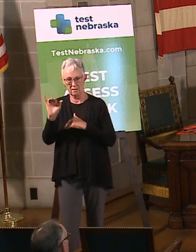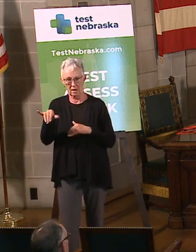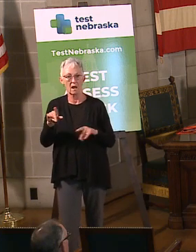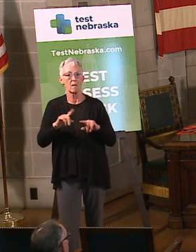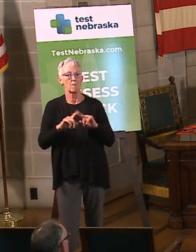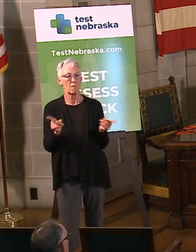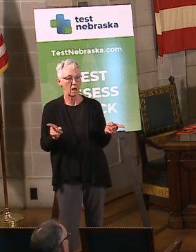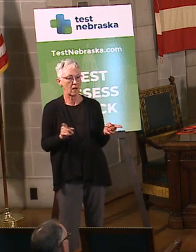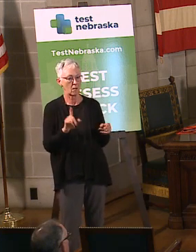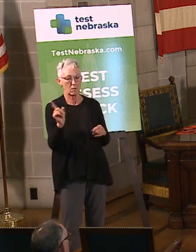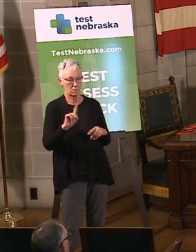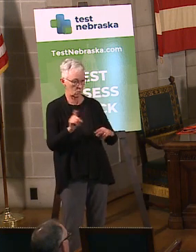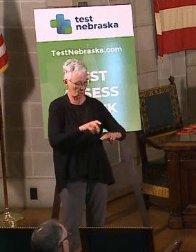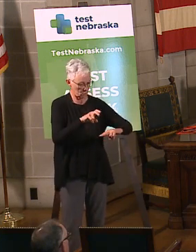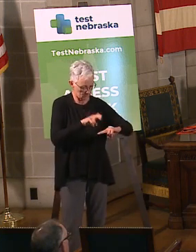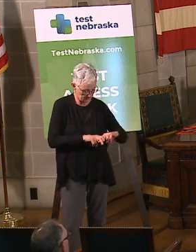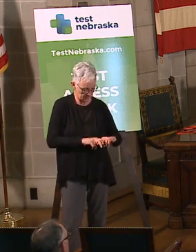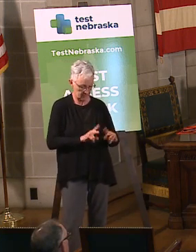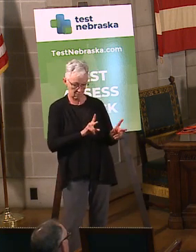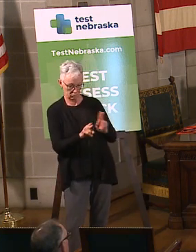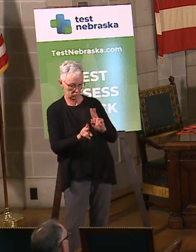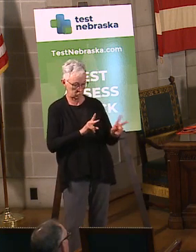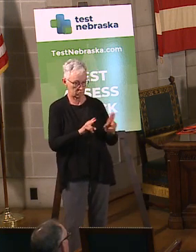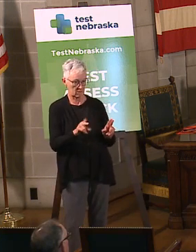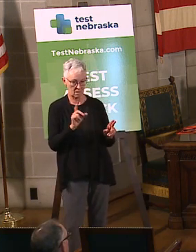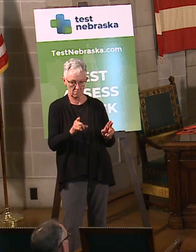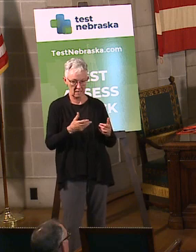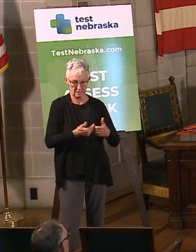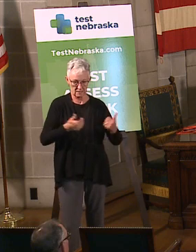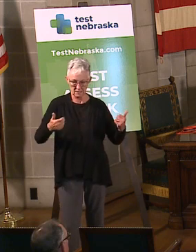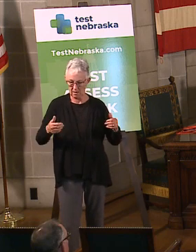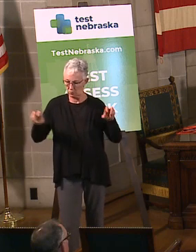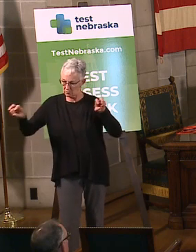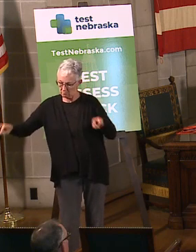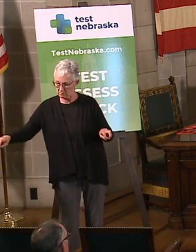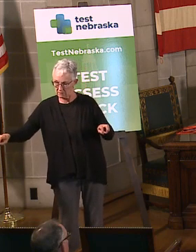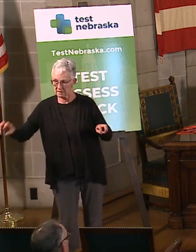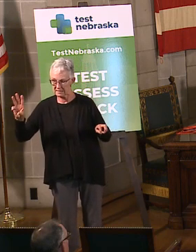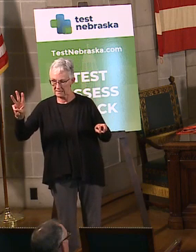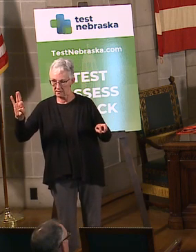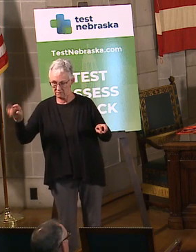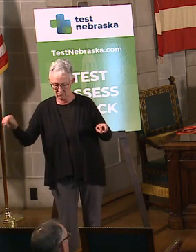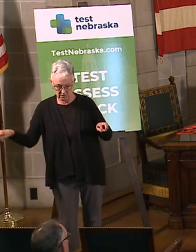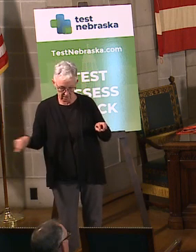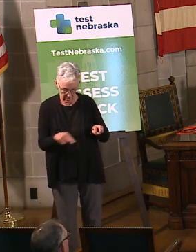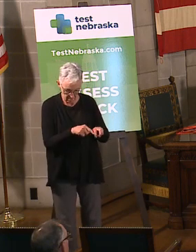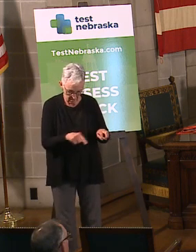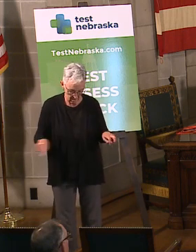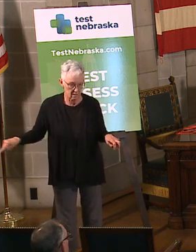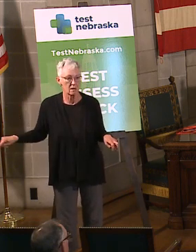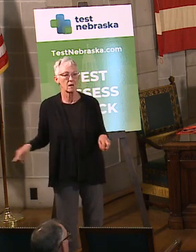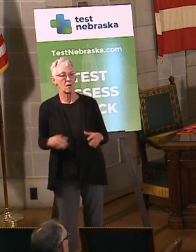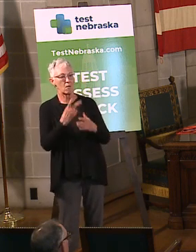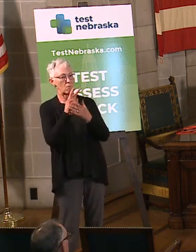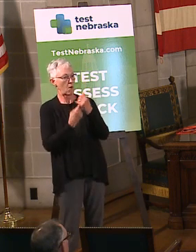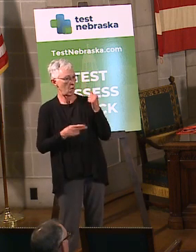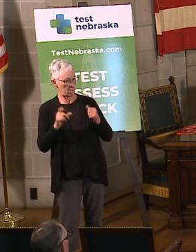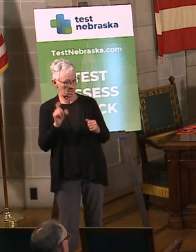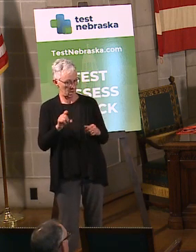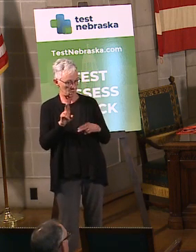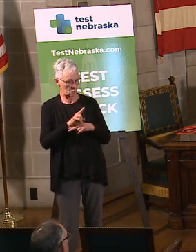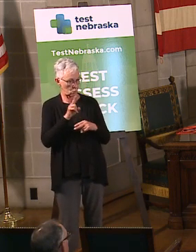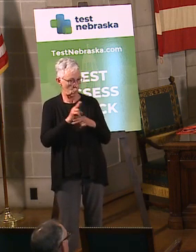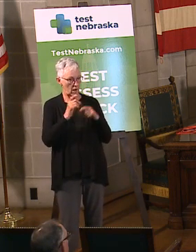feet apart. Patrons and workers are still required in the DHM to wear masks at all times. An exception, though, will be made